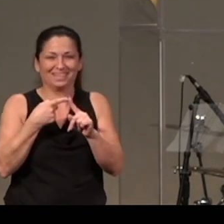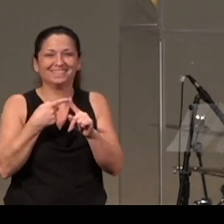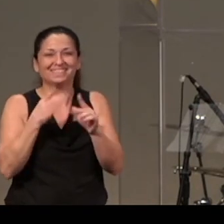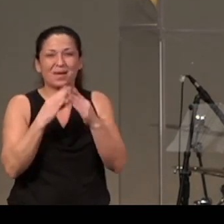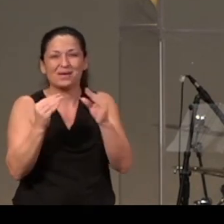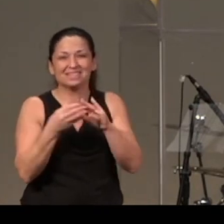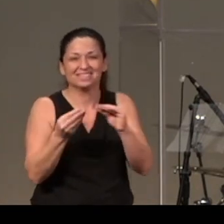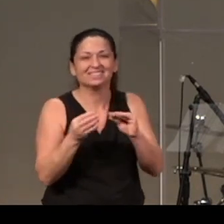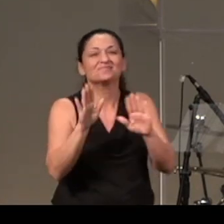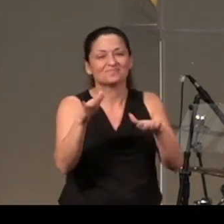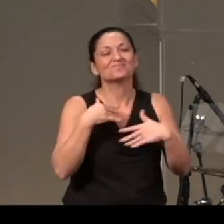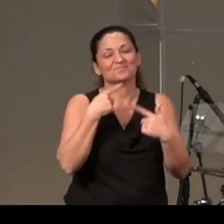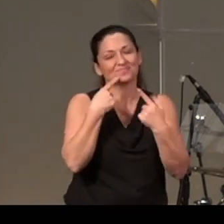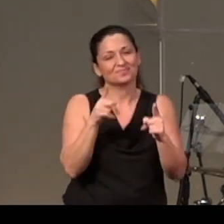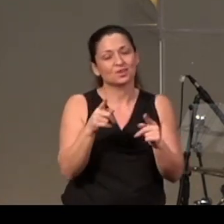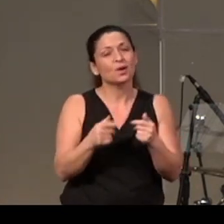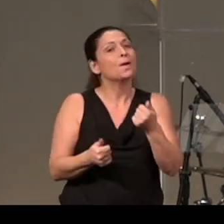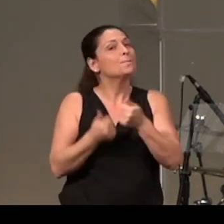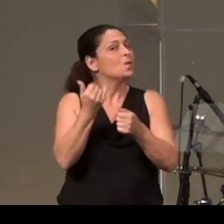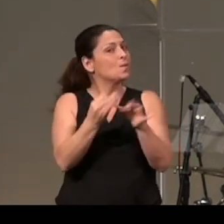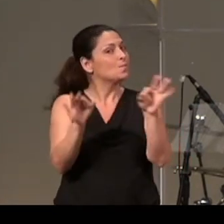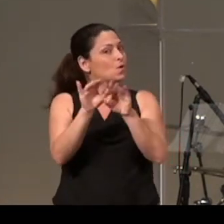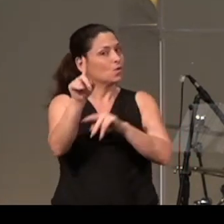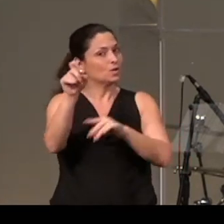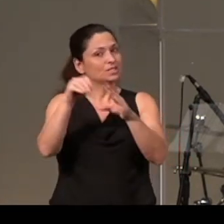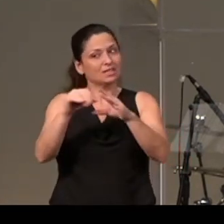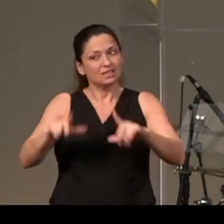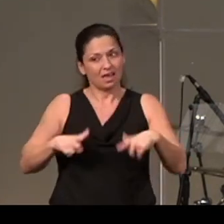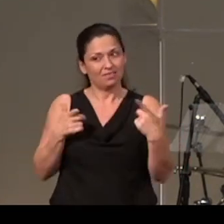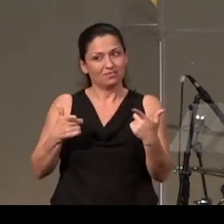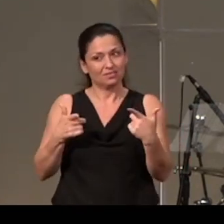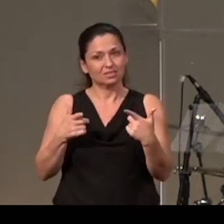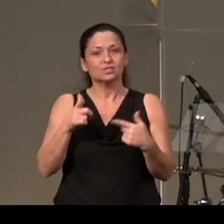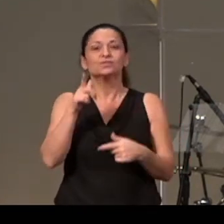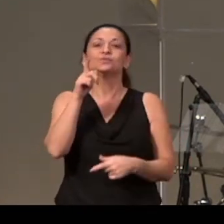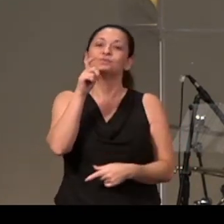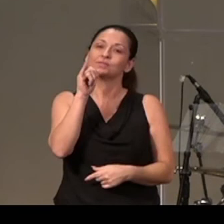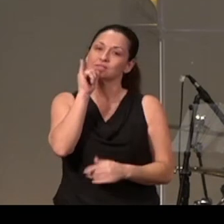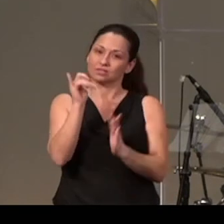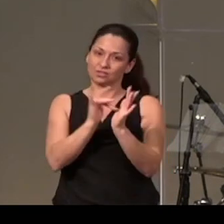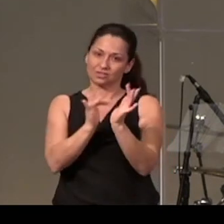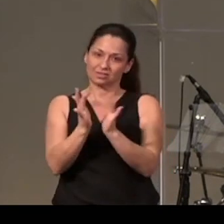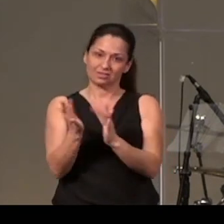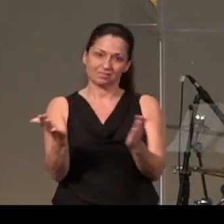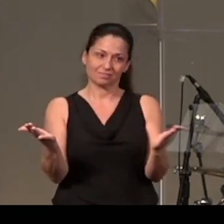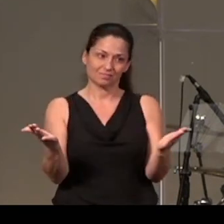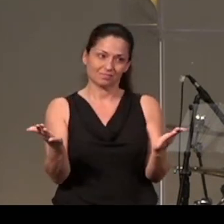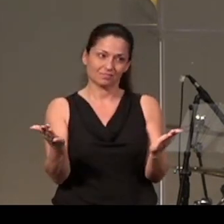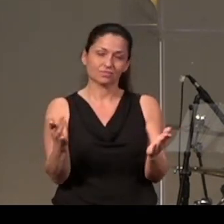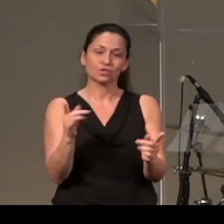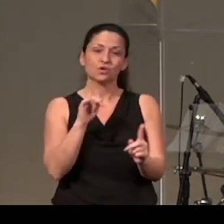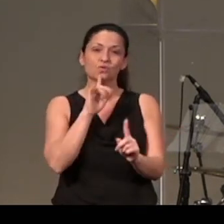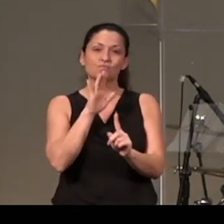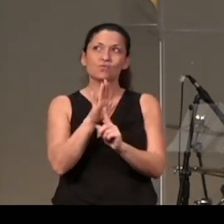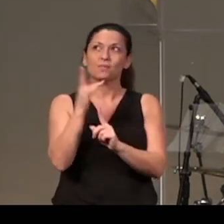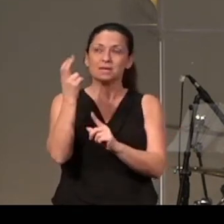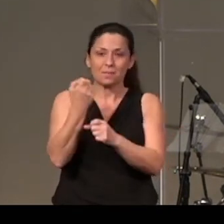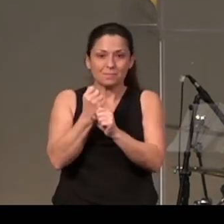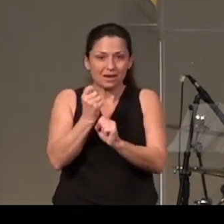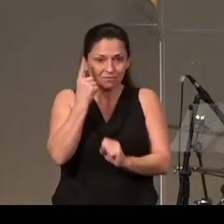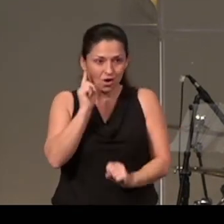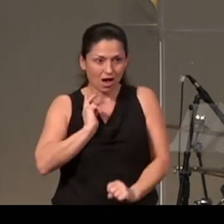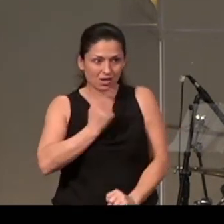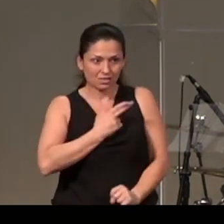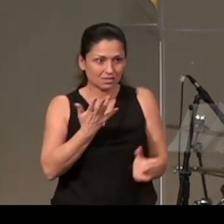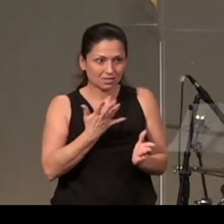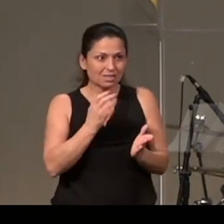Here's how. Most important question in life, who is Jesus? Promise he made to us that